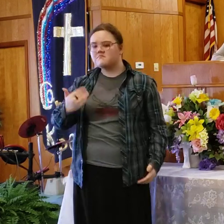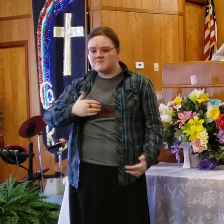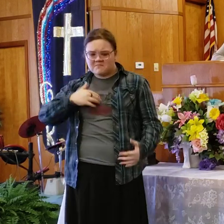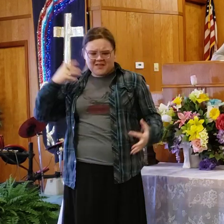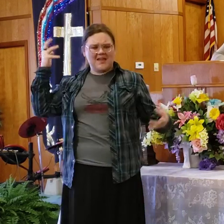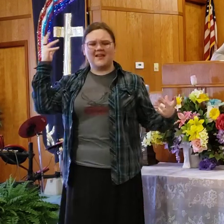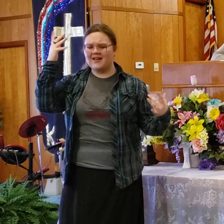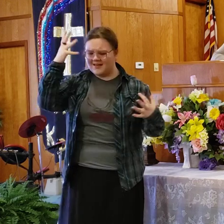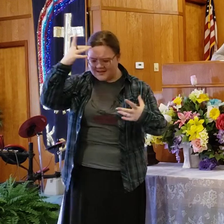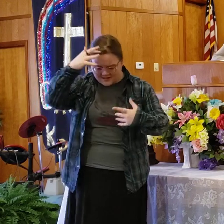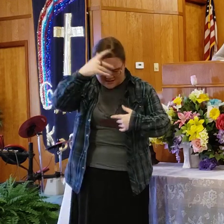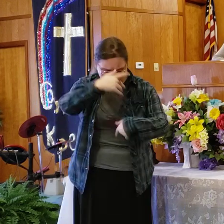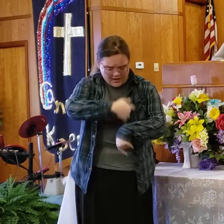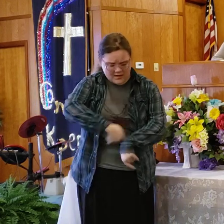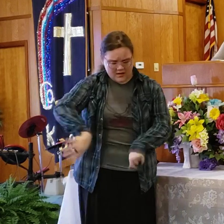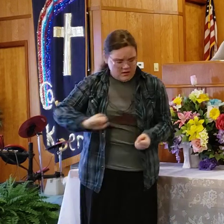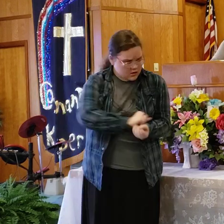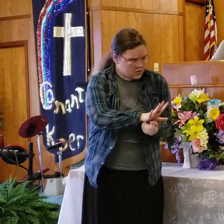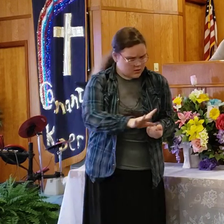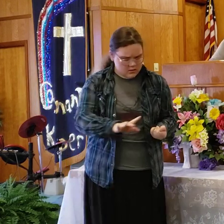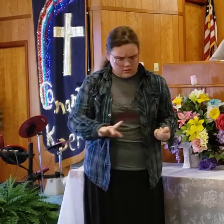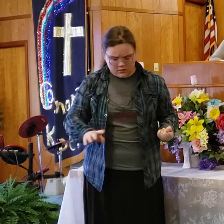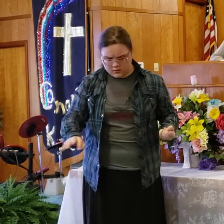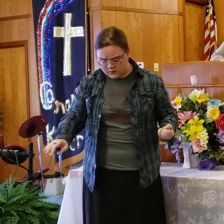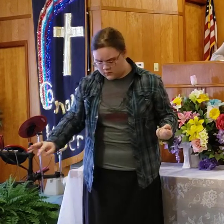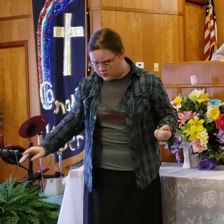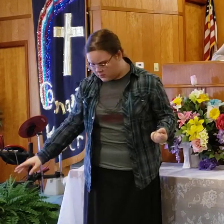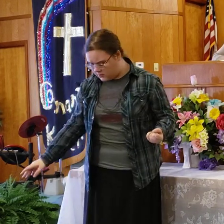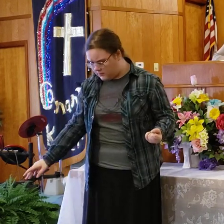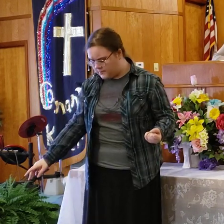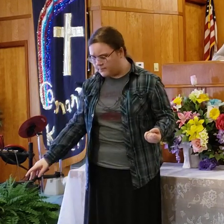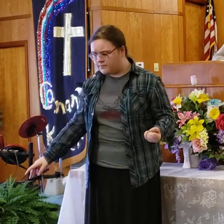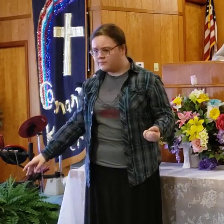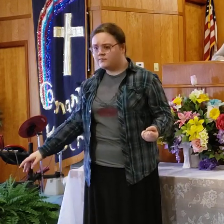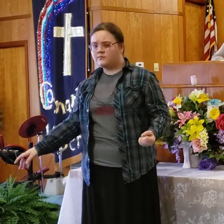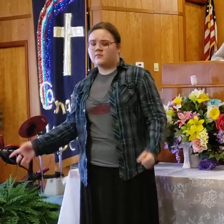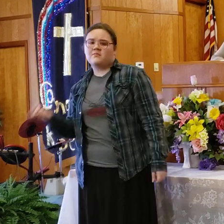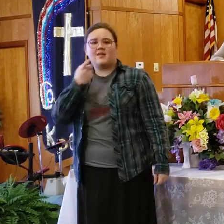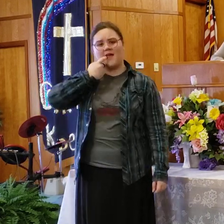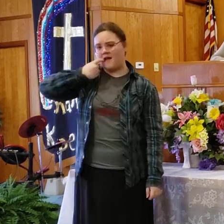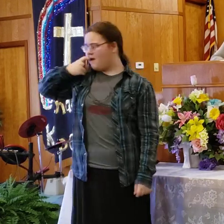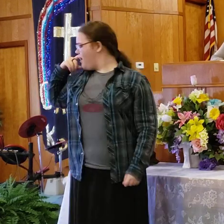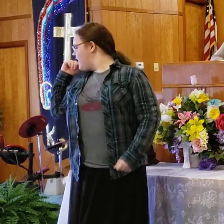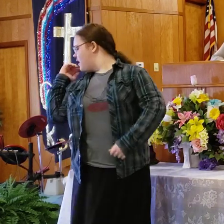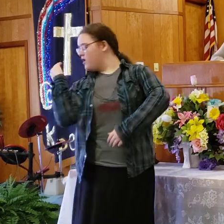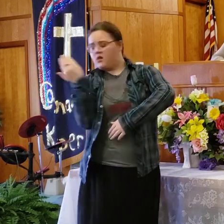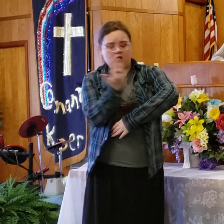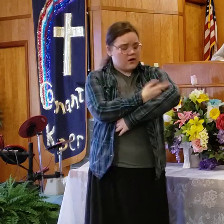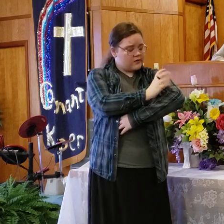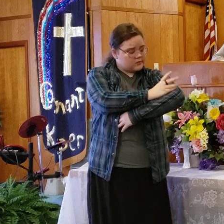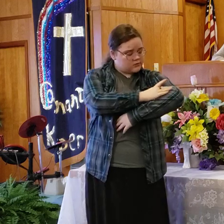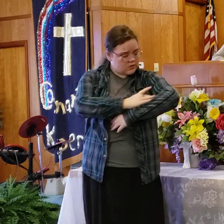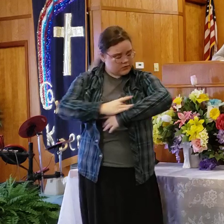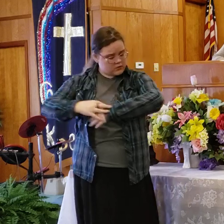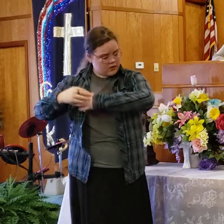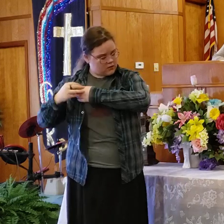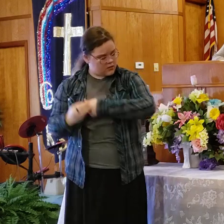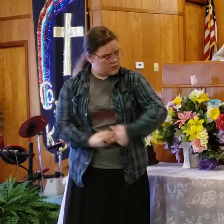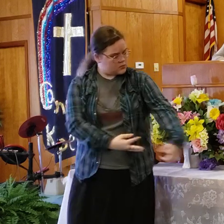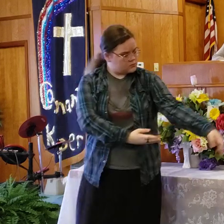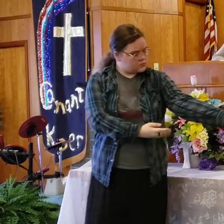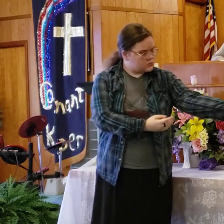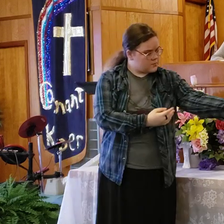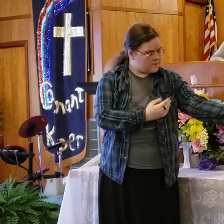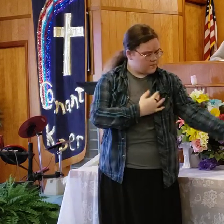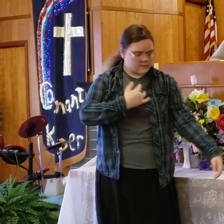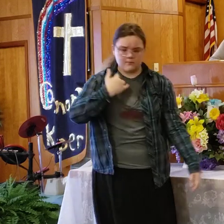now, I'm scared to death that we might lose everything. When a sickness takes my child